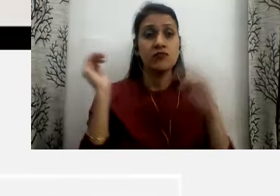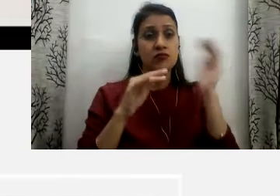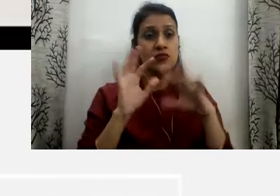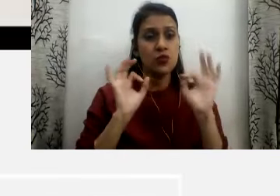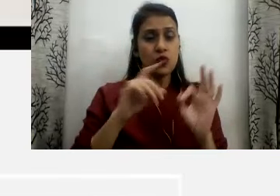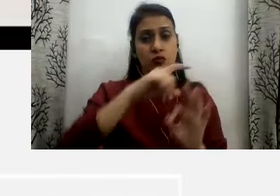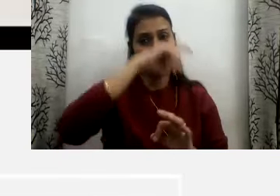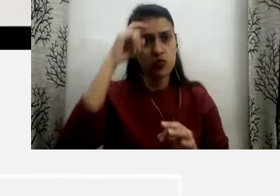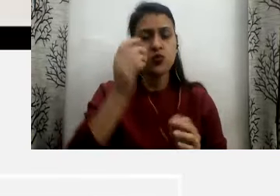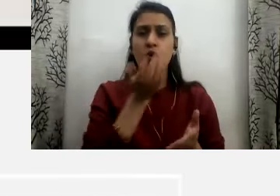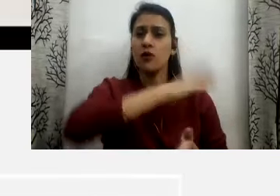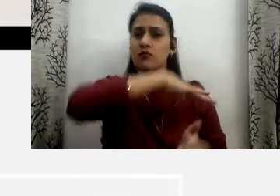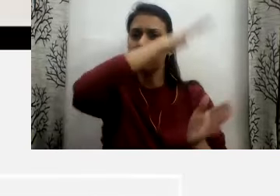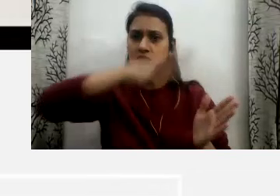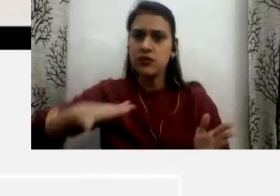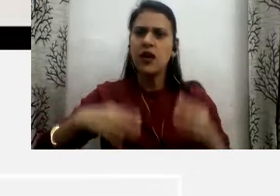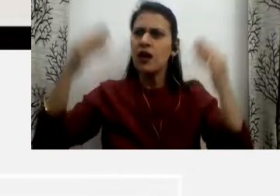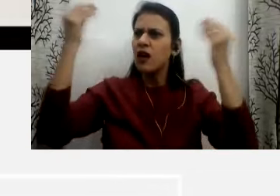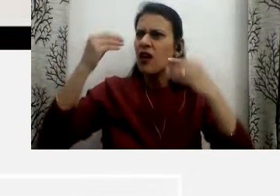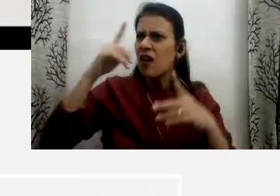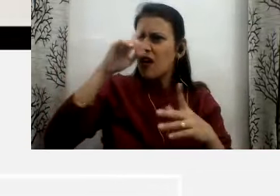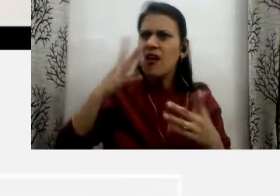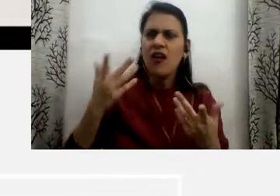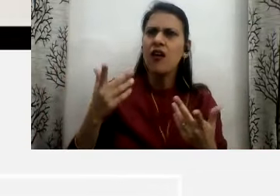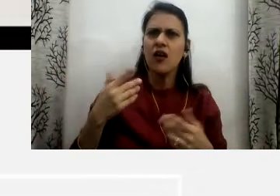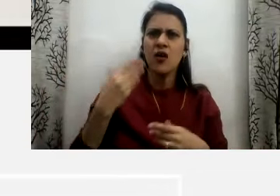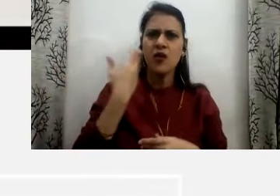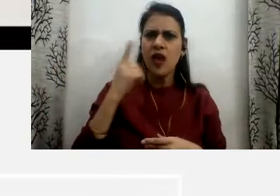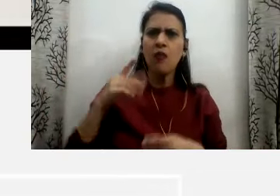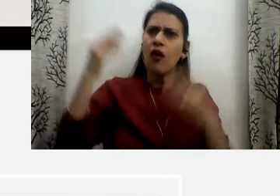summers, floods, unseasonal rain, crop